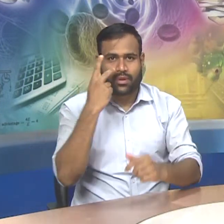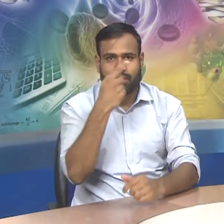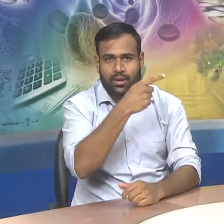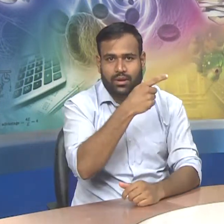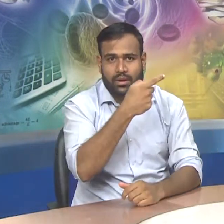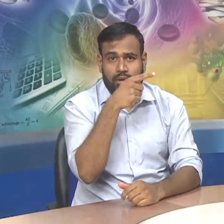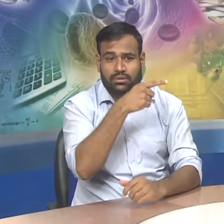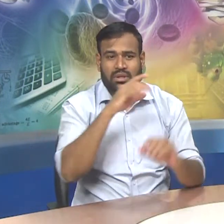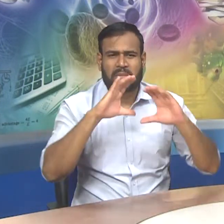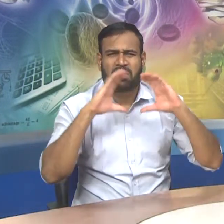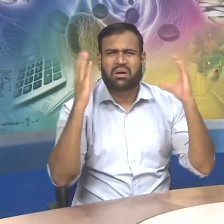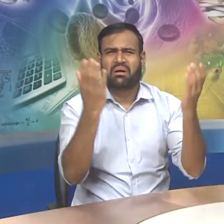You can see the image.